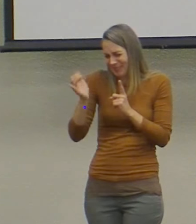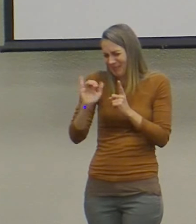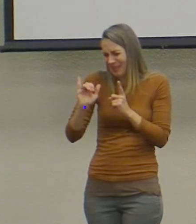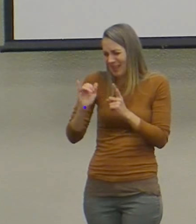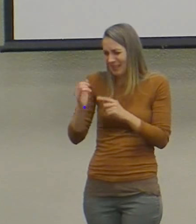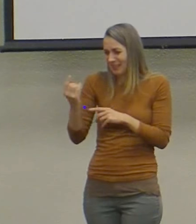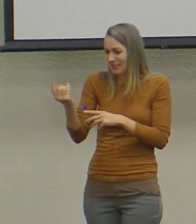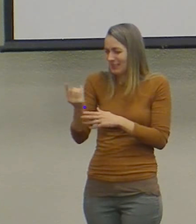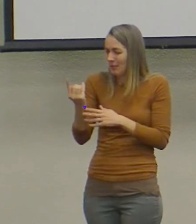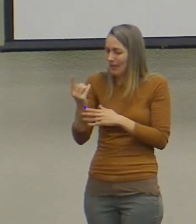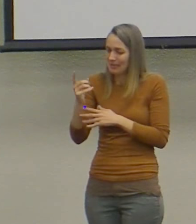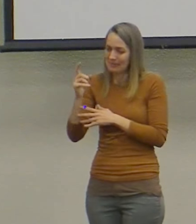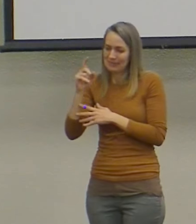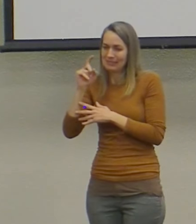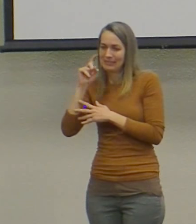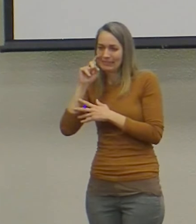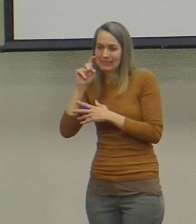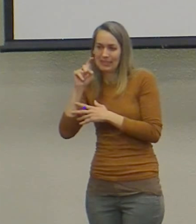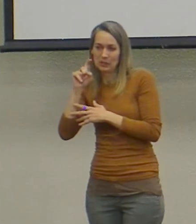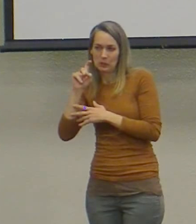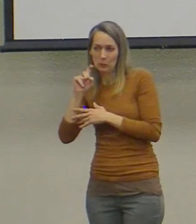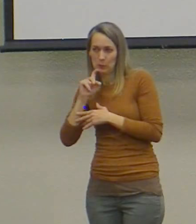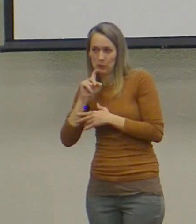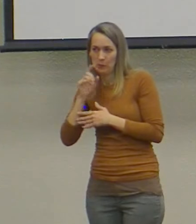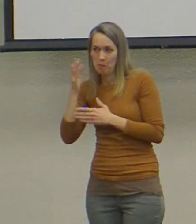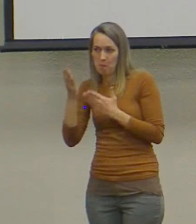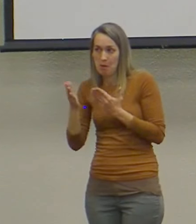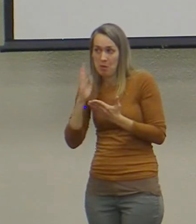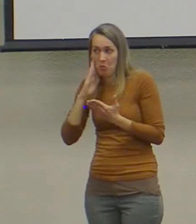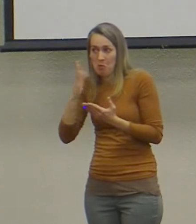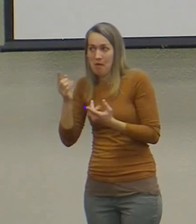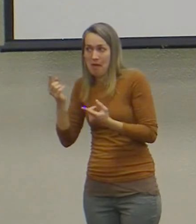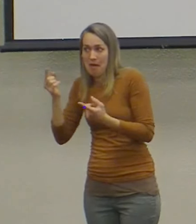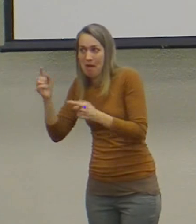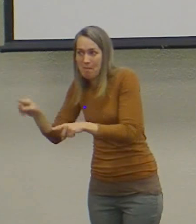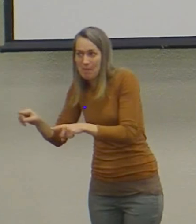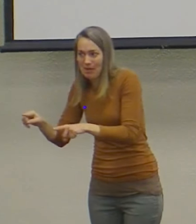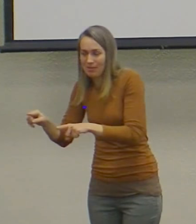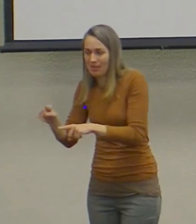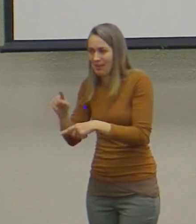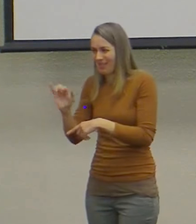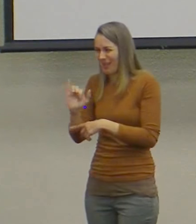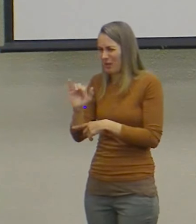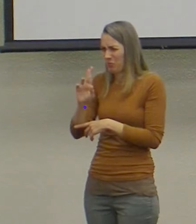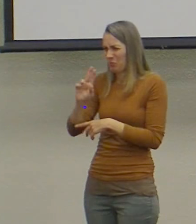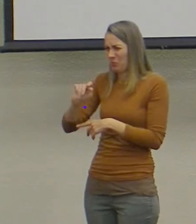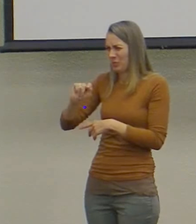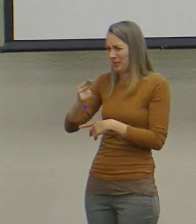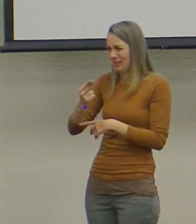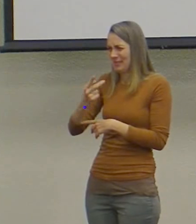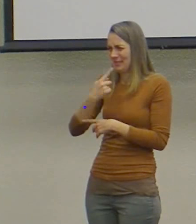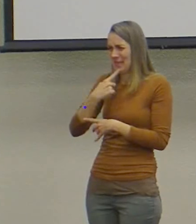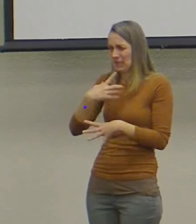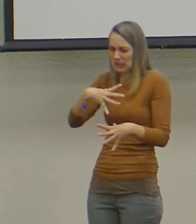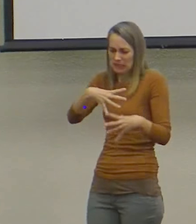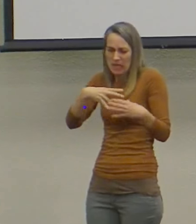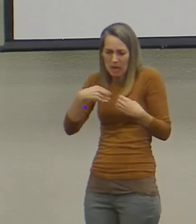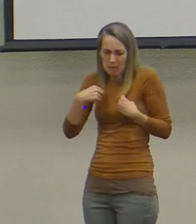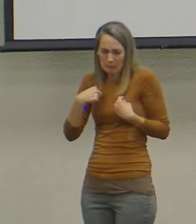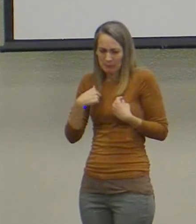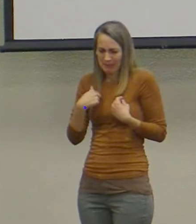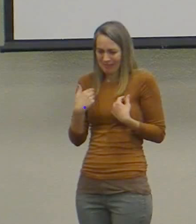something sensual or sexual that's about to take place here. And that she's saying, you know, take me in and let's